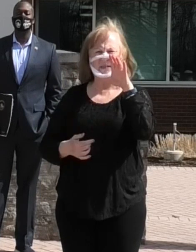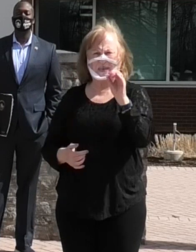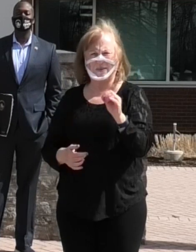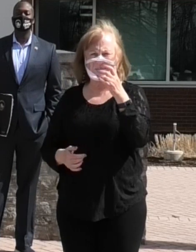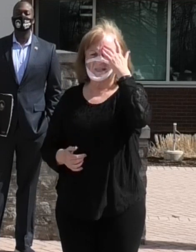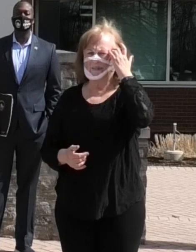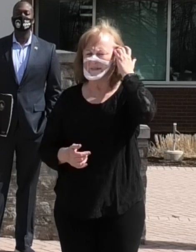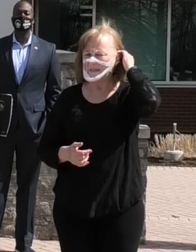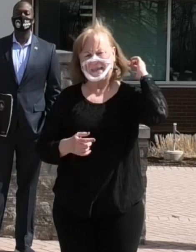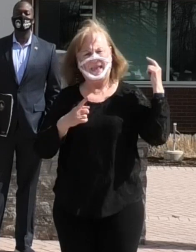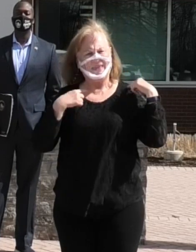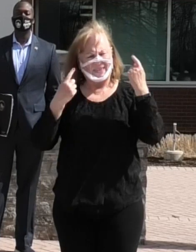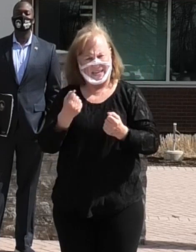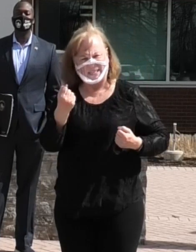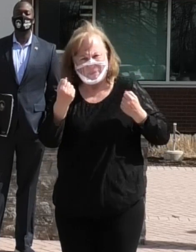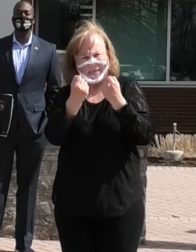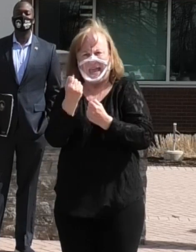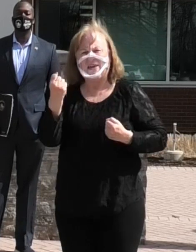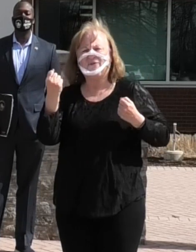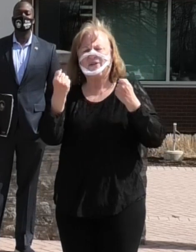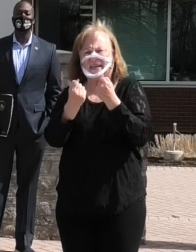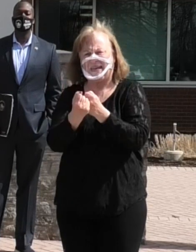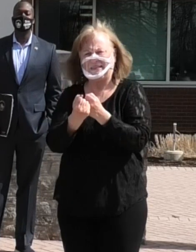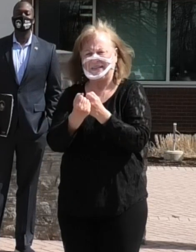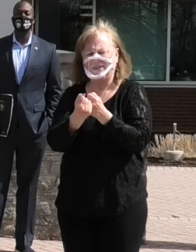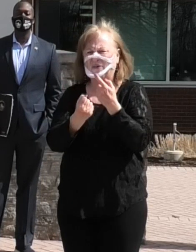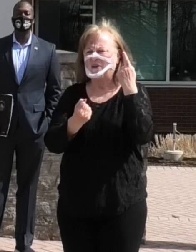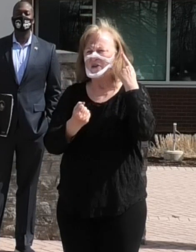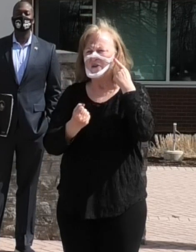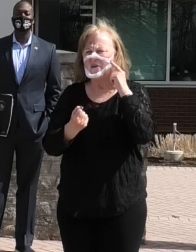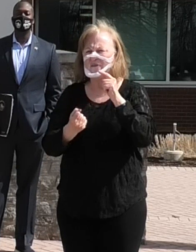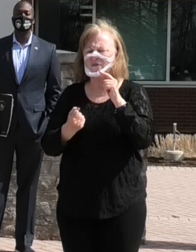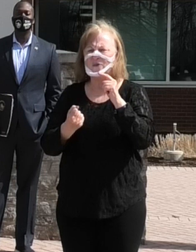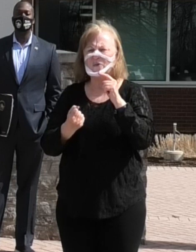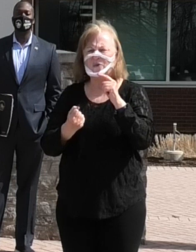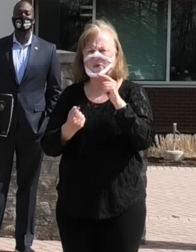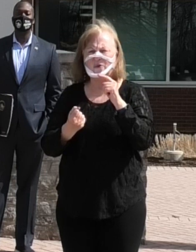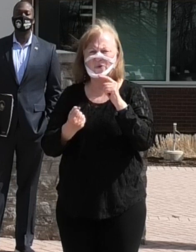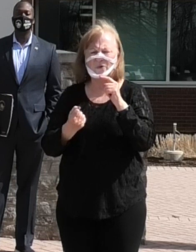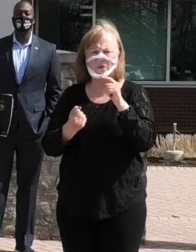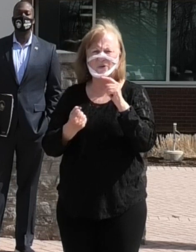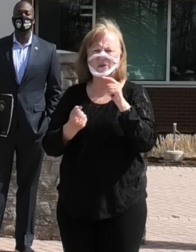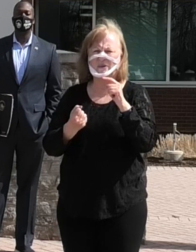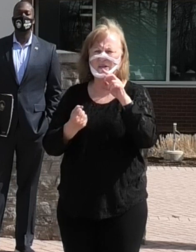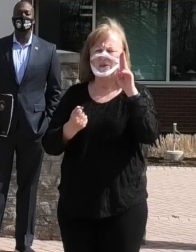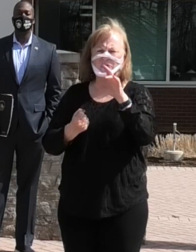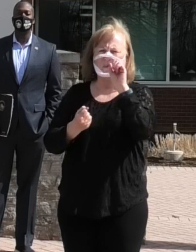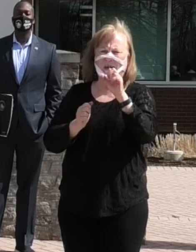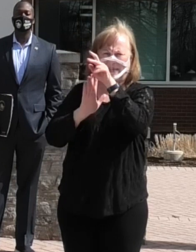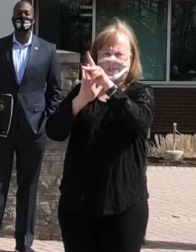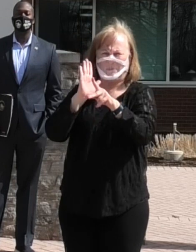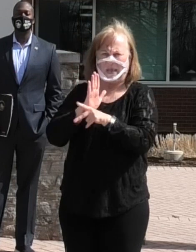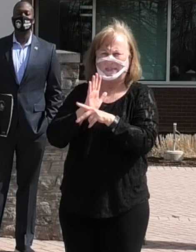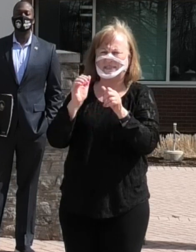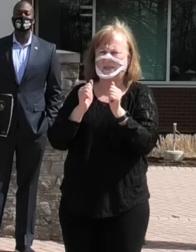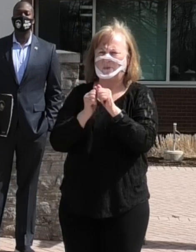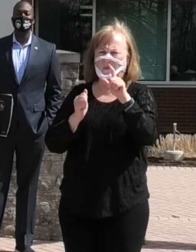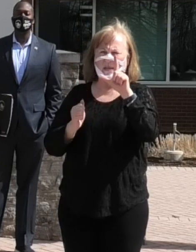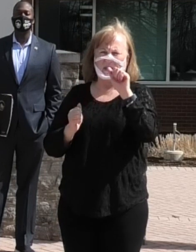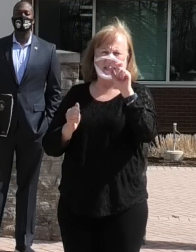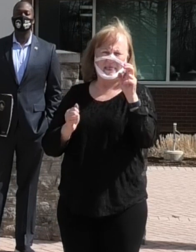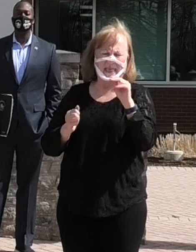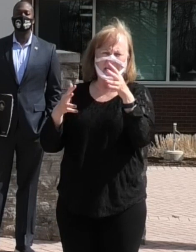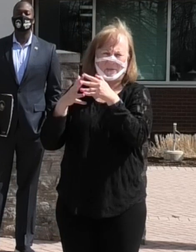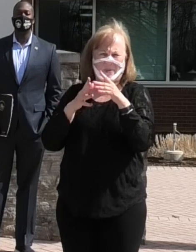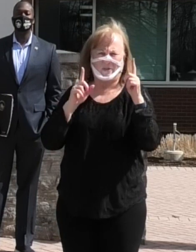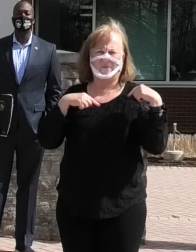that has been advocating for just U.S. policy with Latin American for